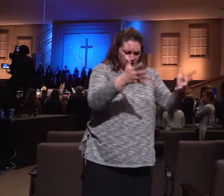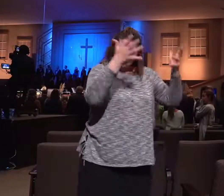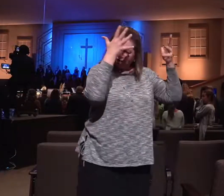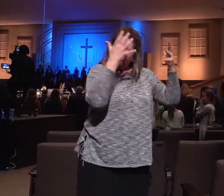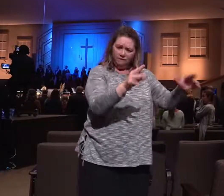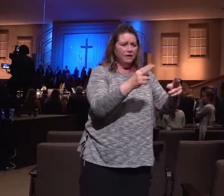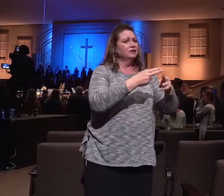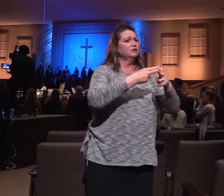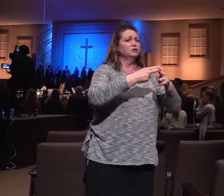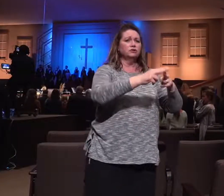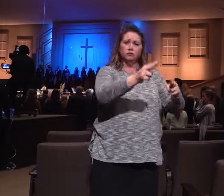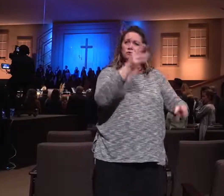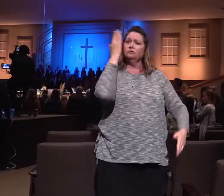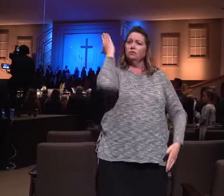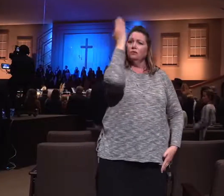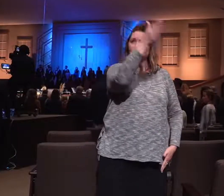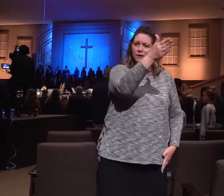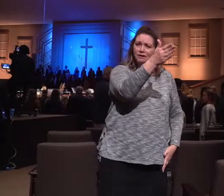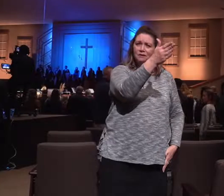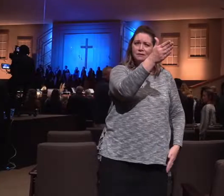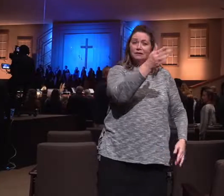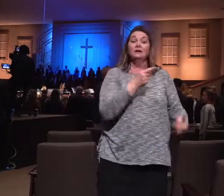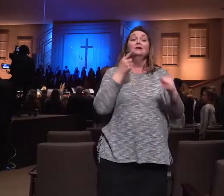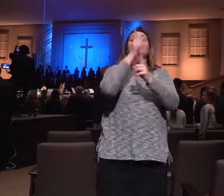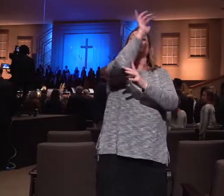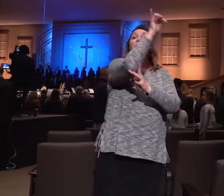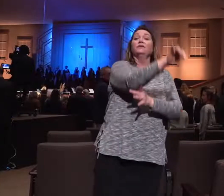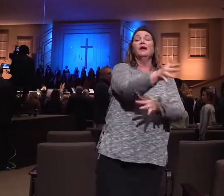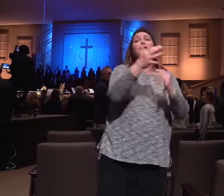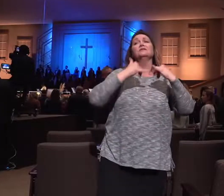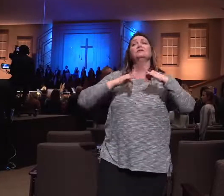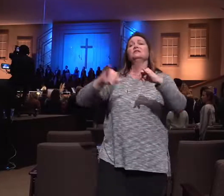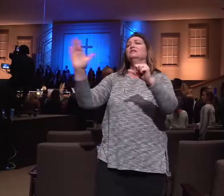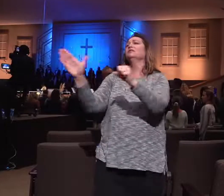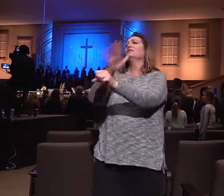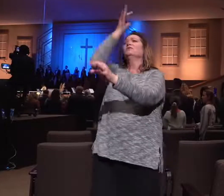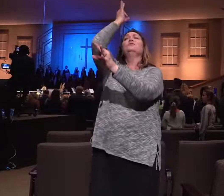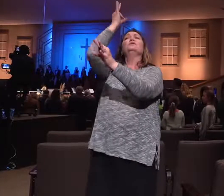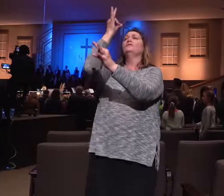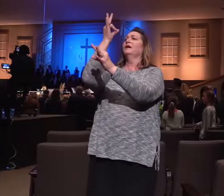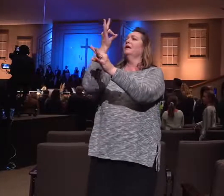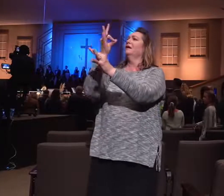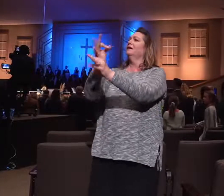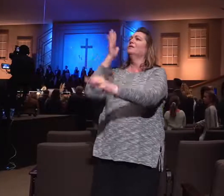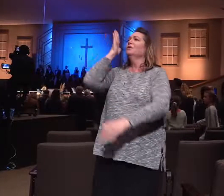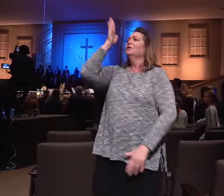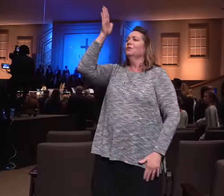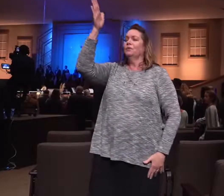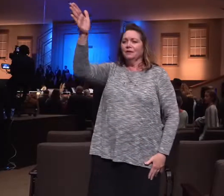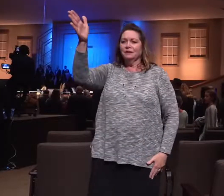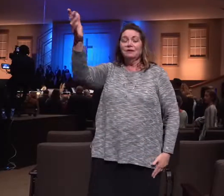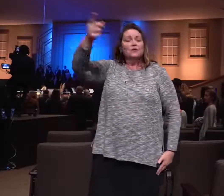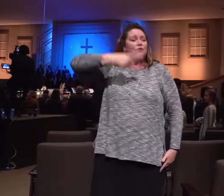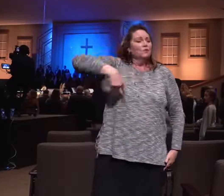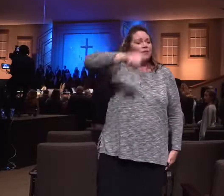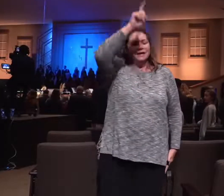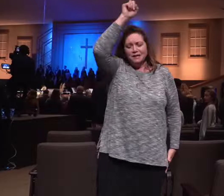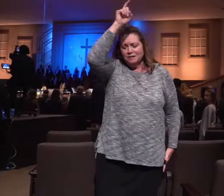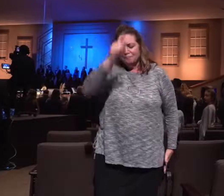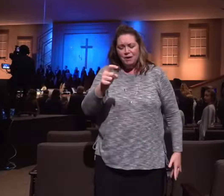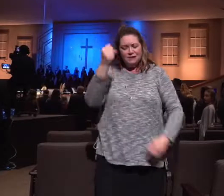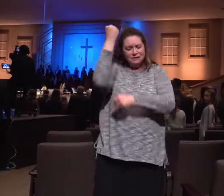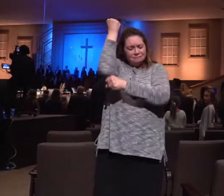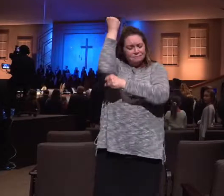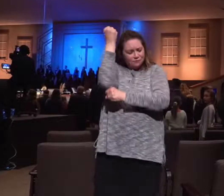is done. We'll walk by faith and not by sight. We will